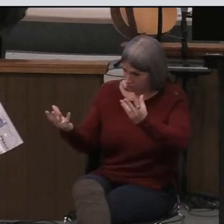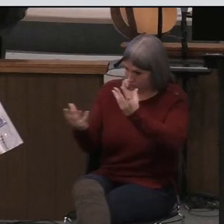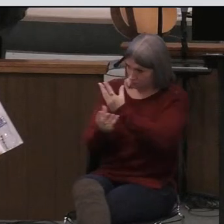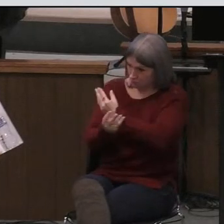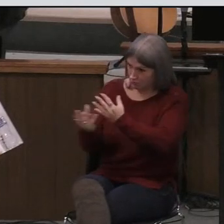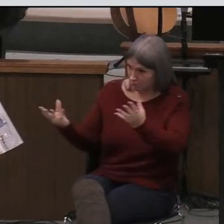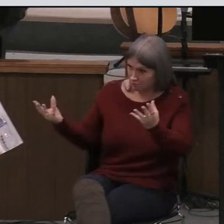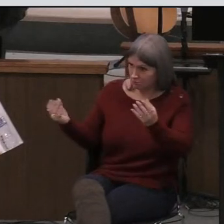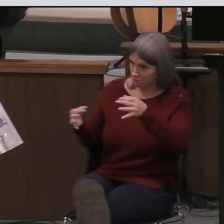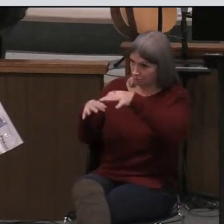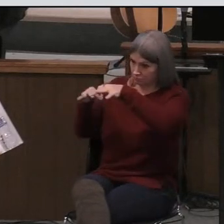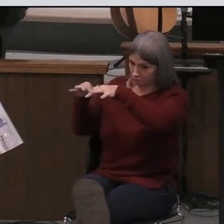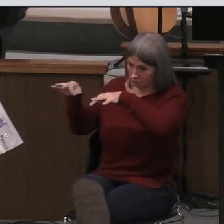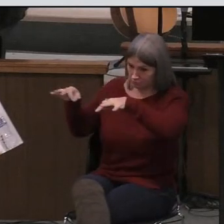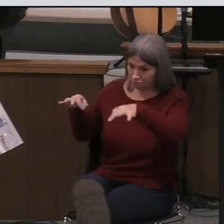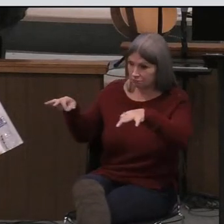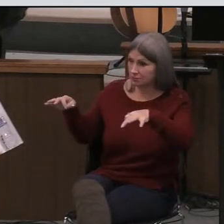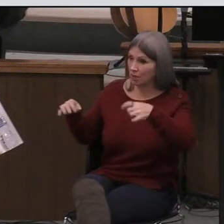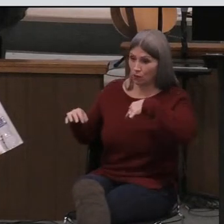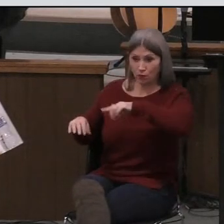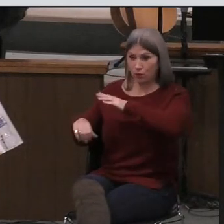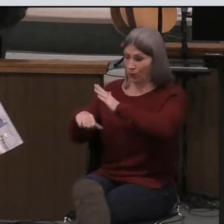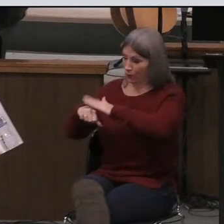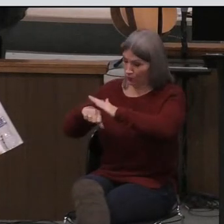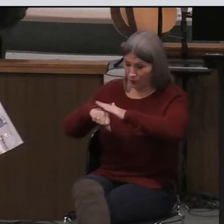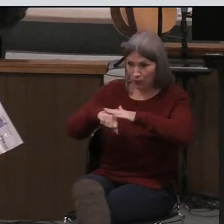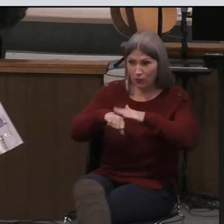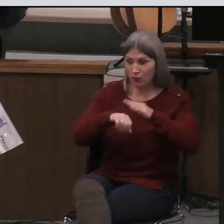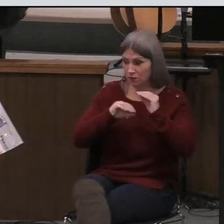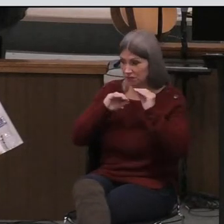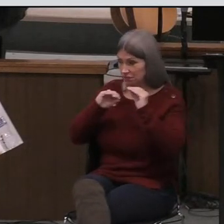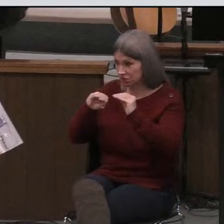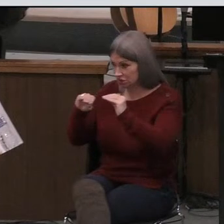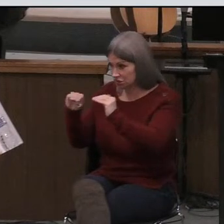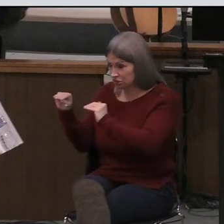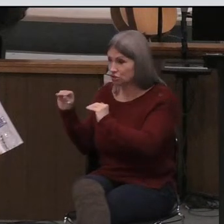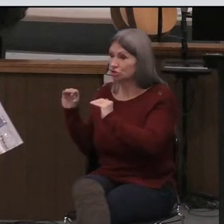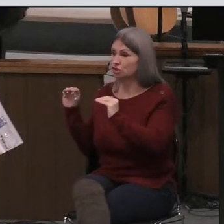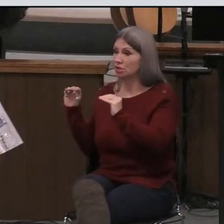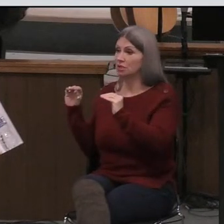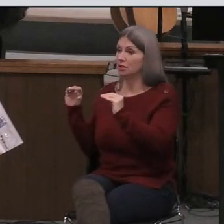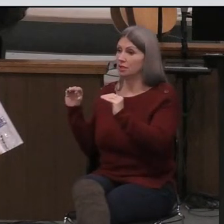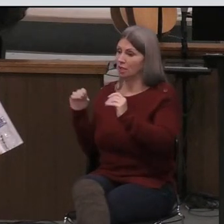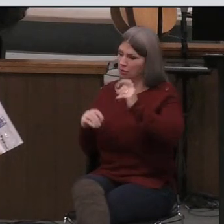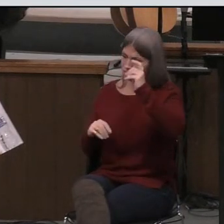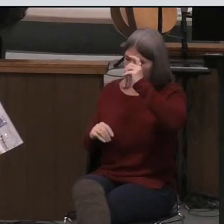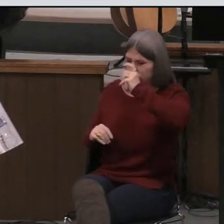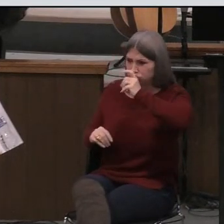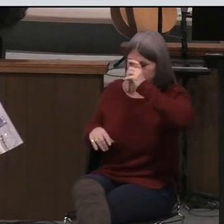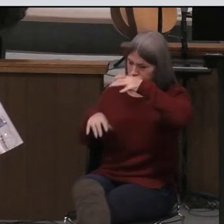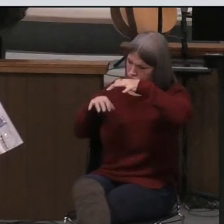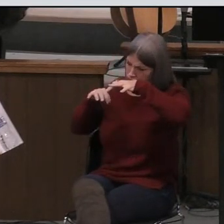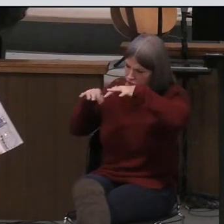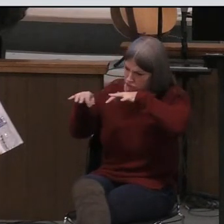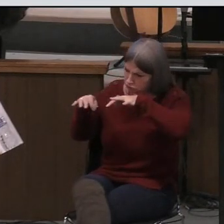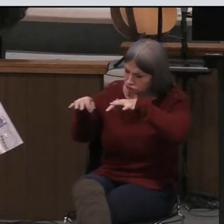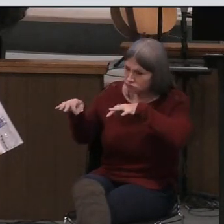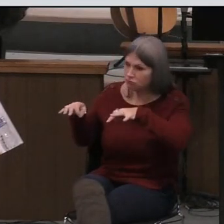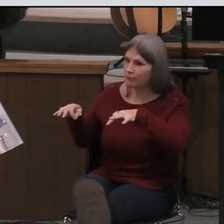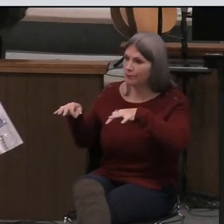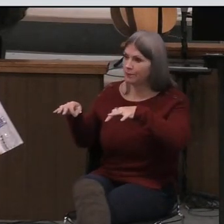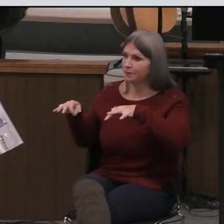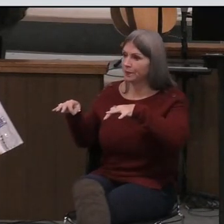he proclaims, warning everyone and teaching everyone with all wisdom, that he